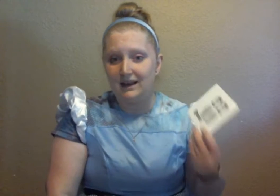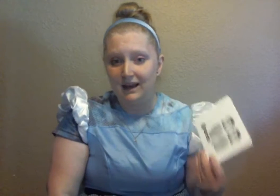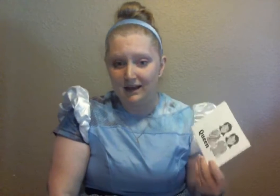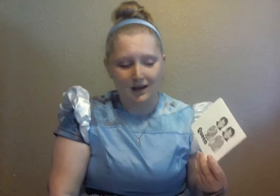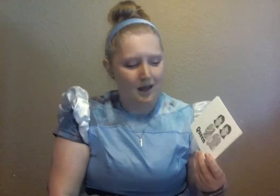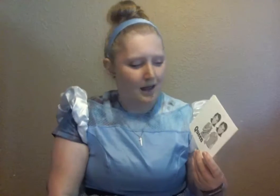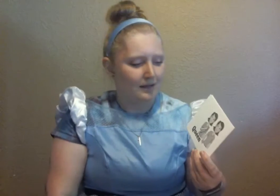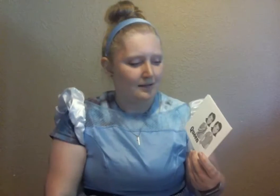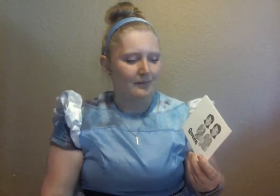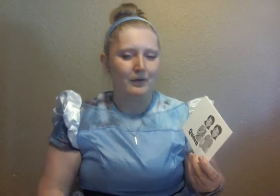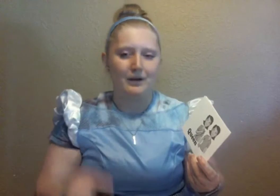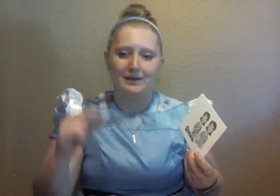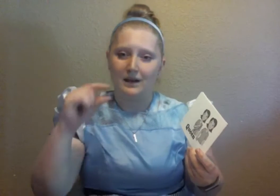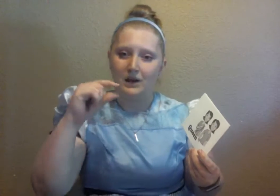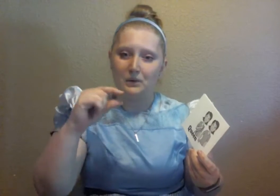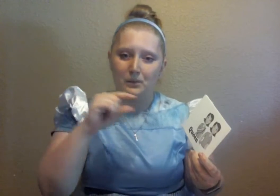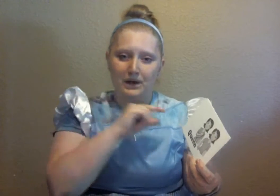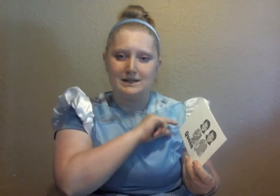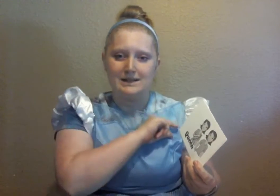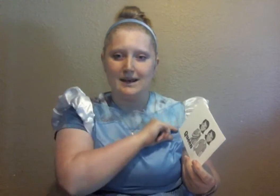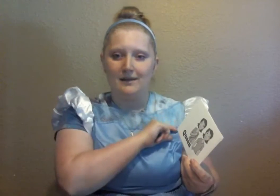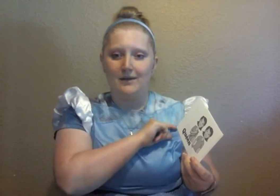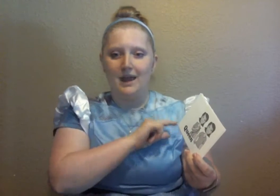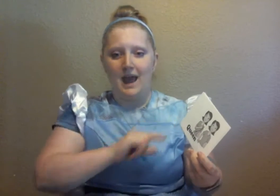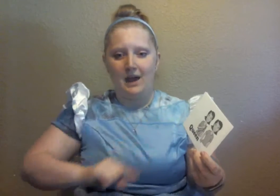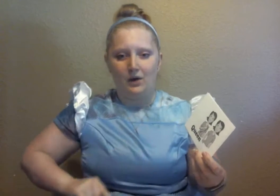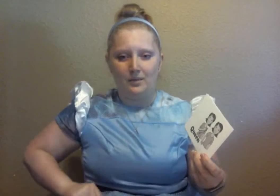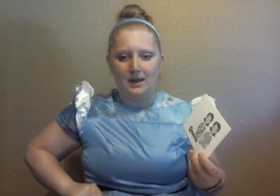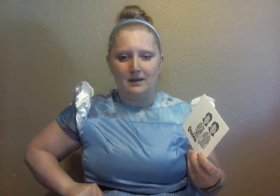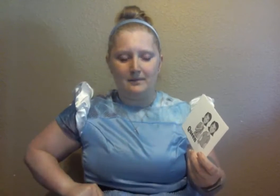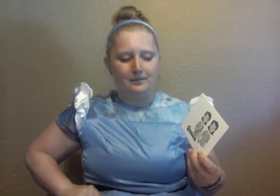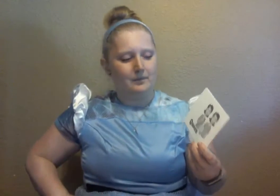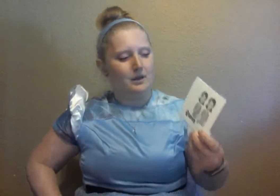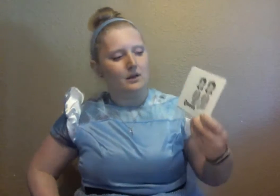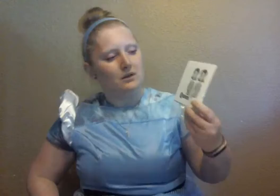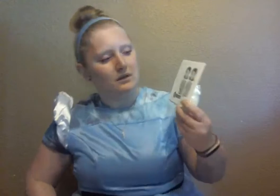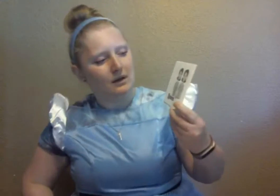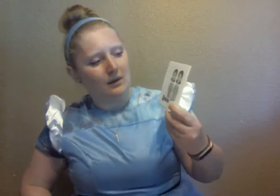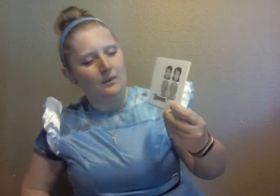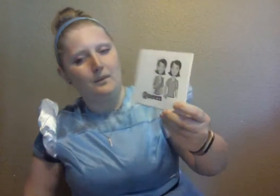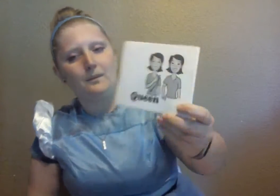king, except for it's a Q instead of a K or a P. So,